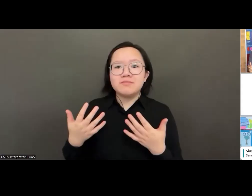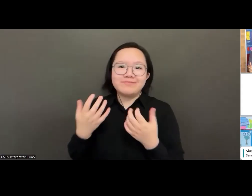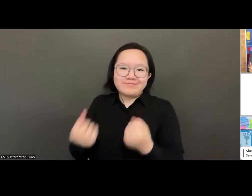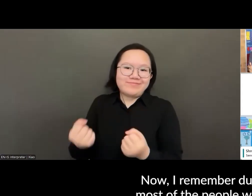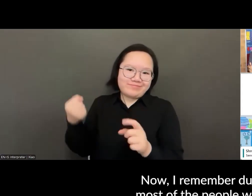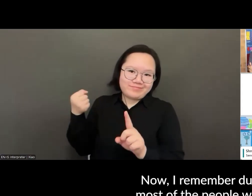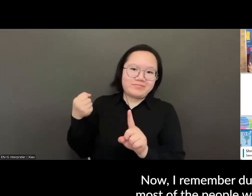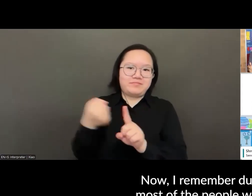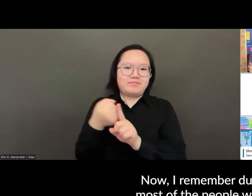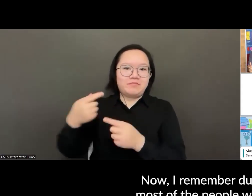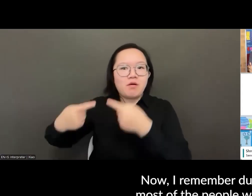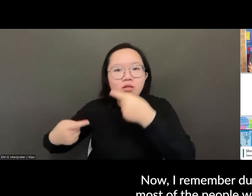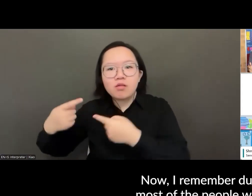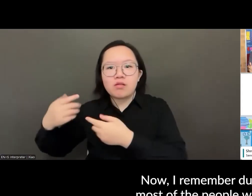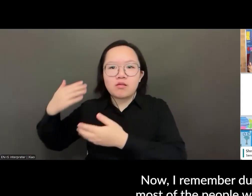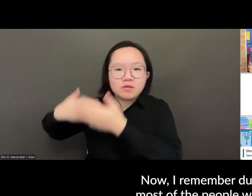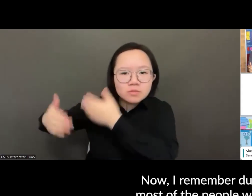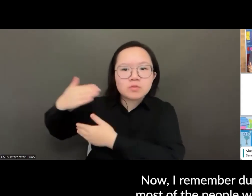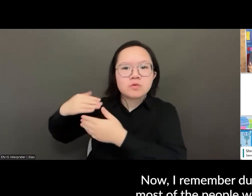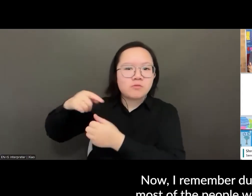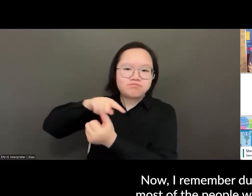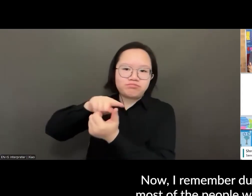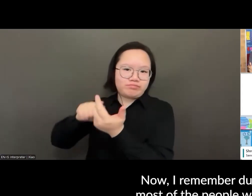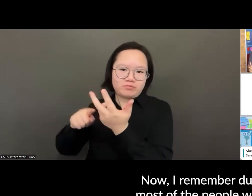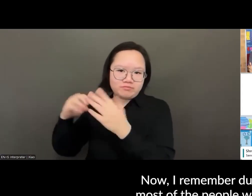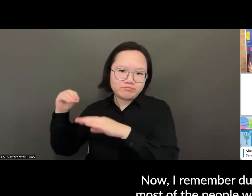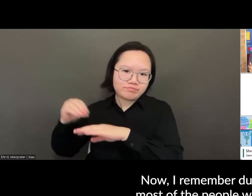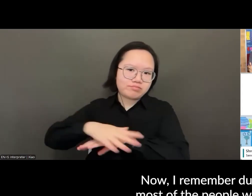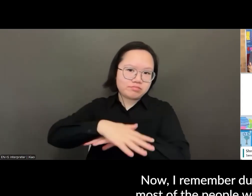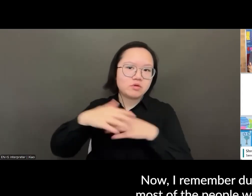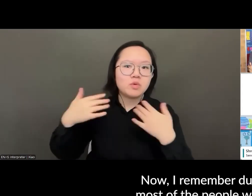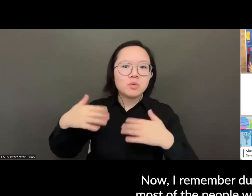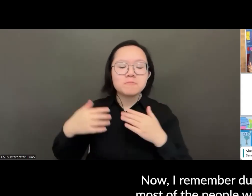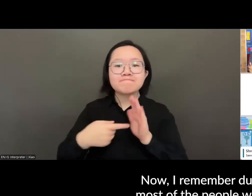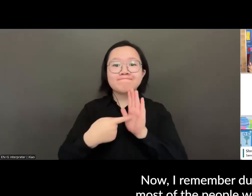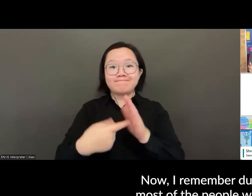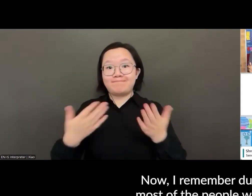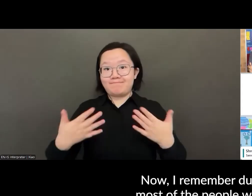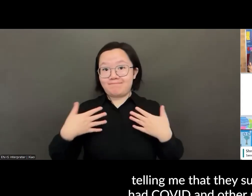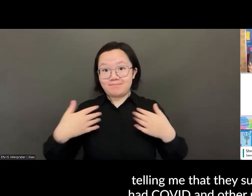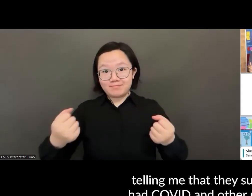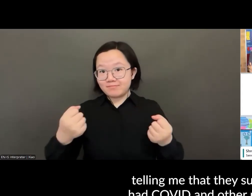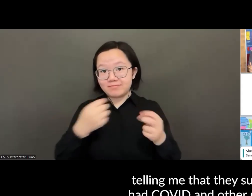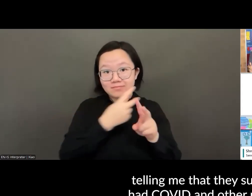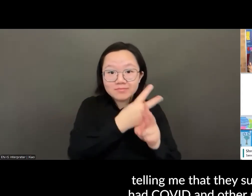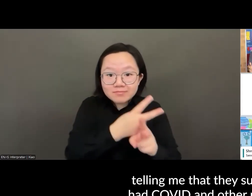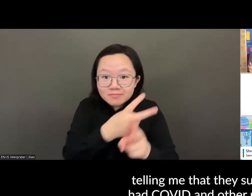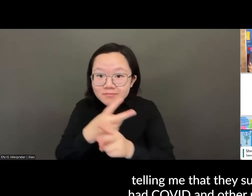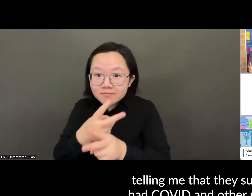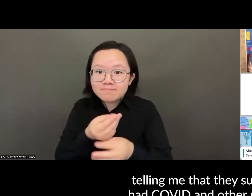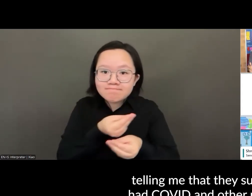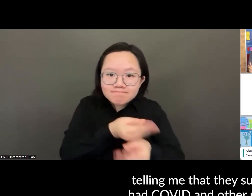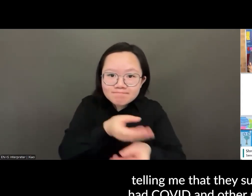disabilities. No, I remember during the COVID, most of the people with deafblindness telling me that